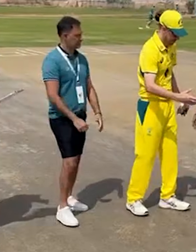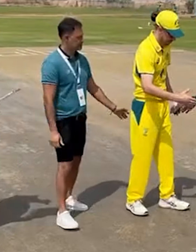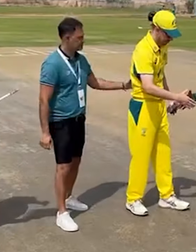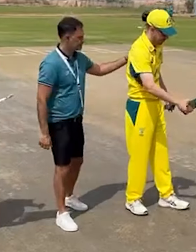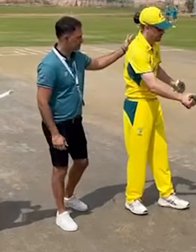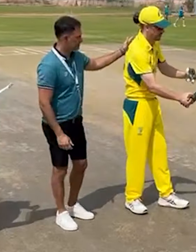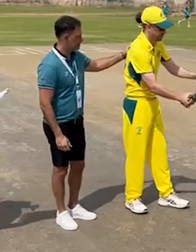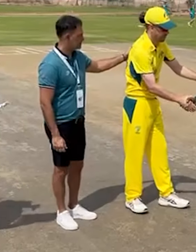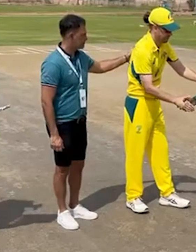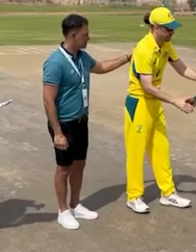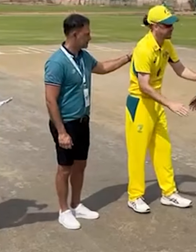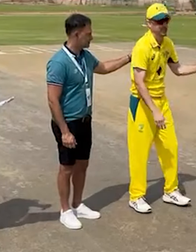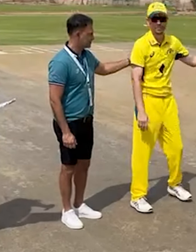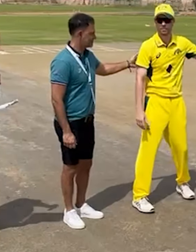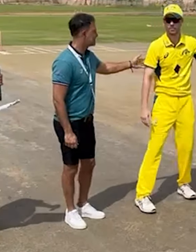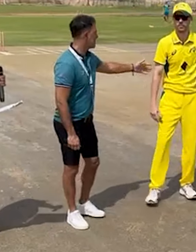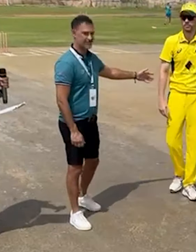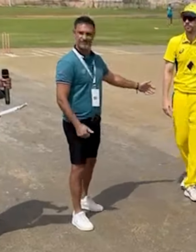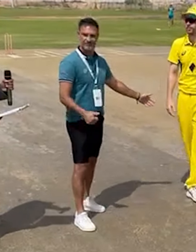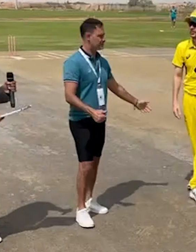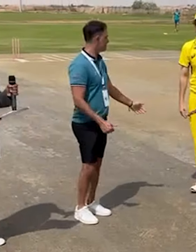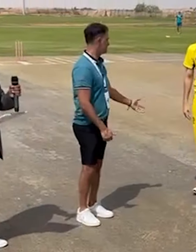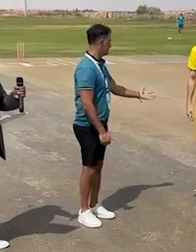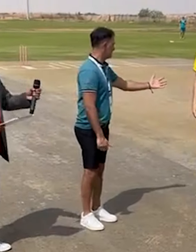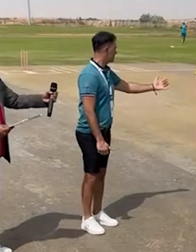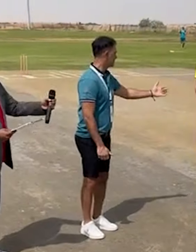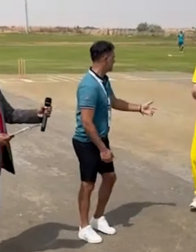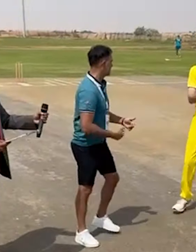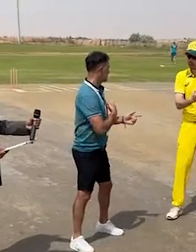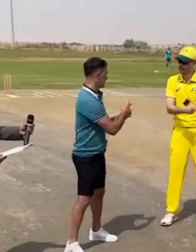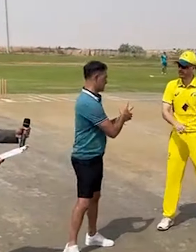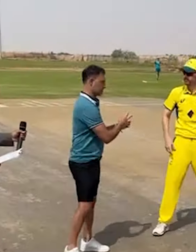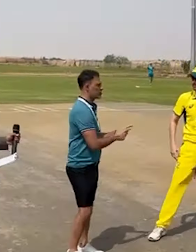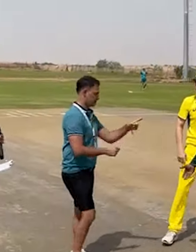I'll hand you the. Bangladesh will detect the ball first.